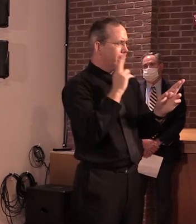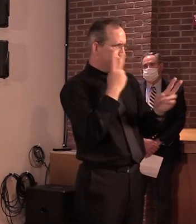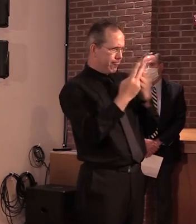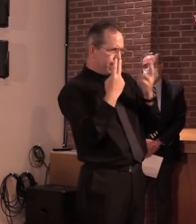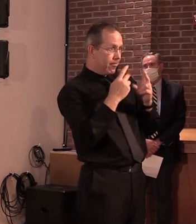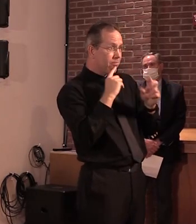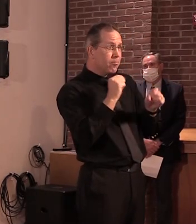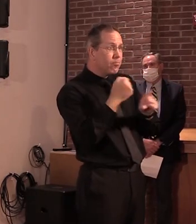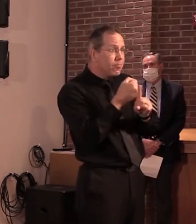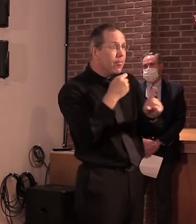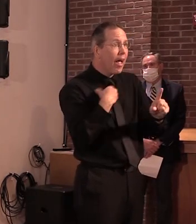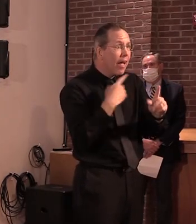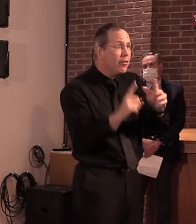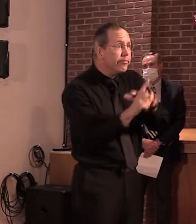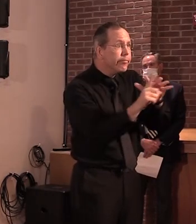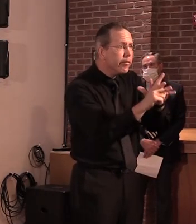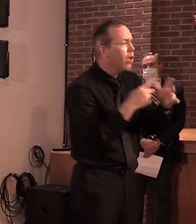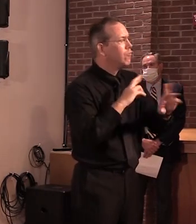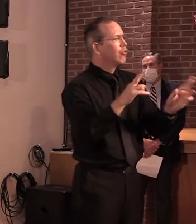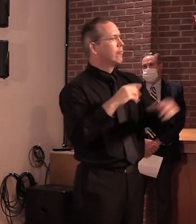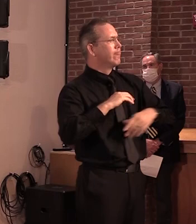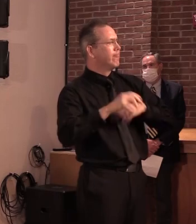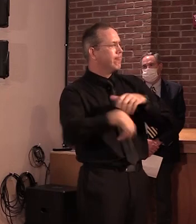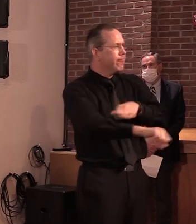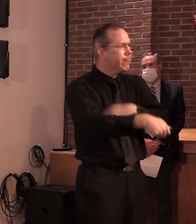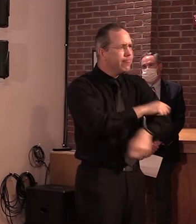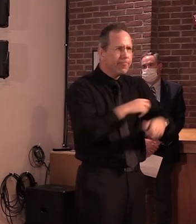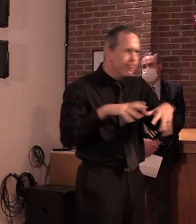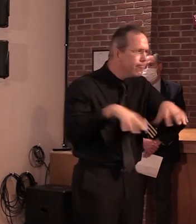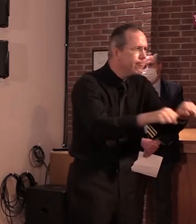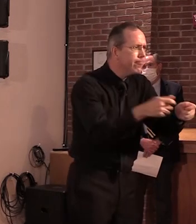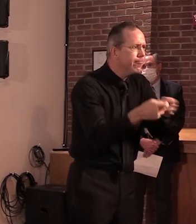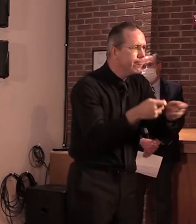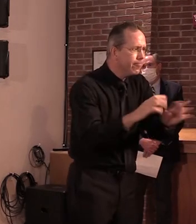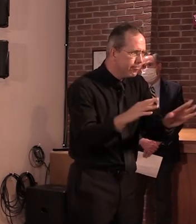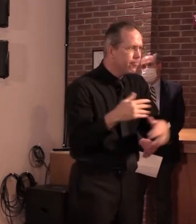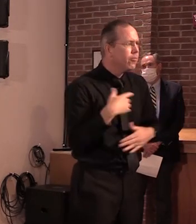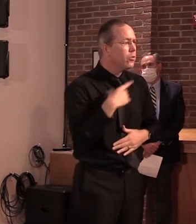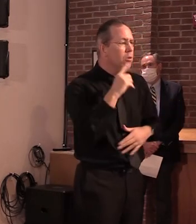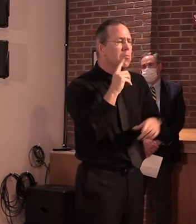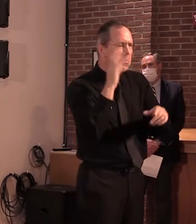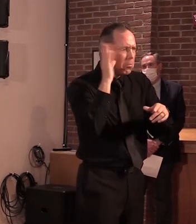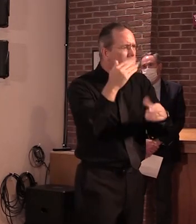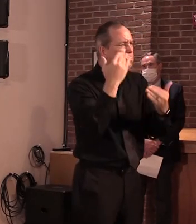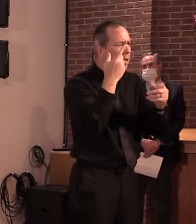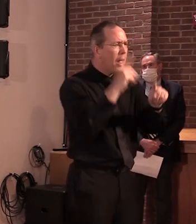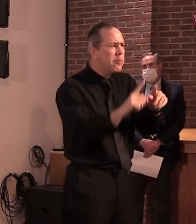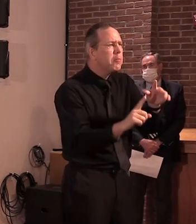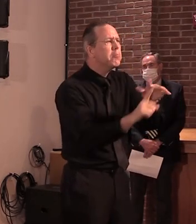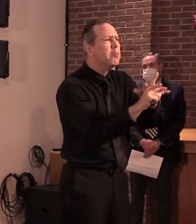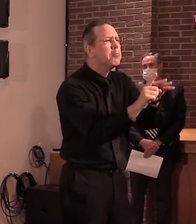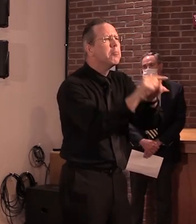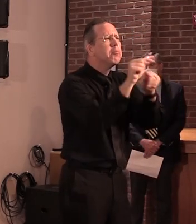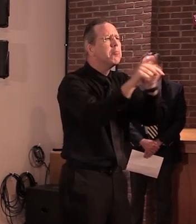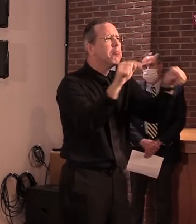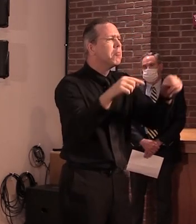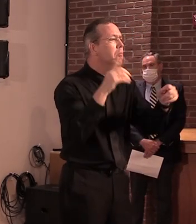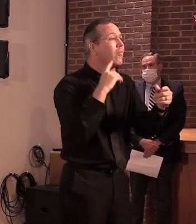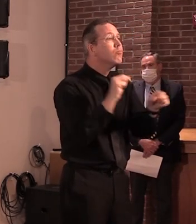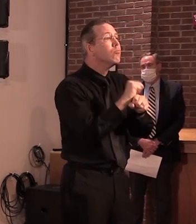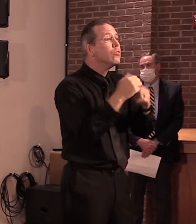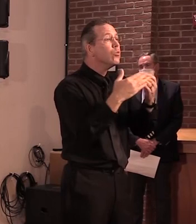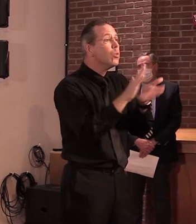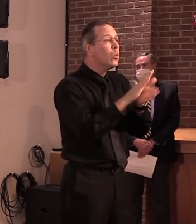see cases of COVID-19 in Vermont, and we'll also see some in our schools. We also